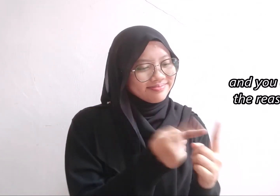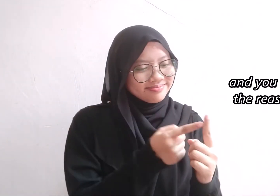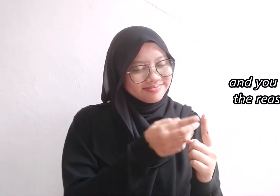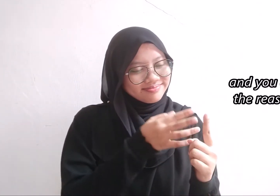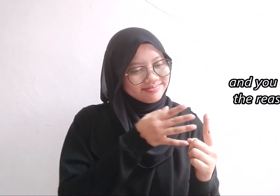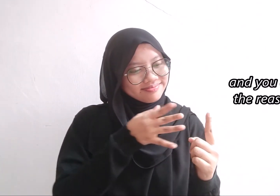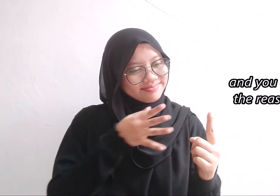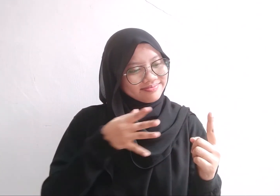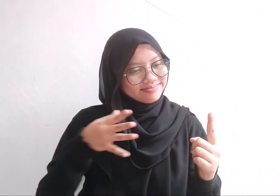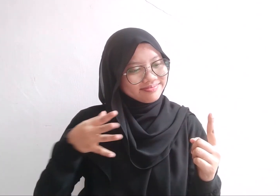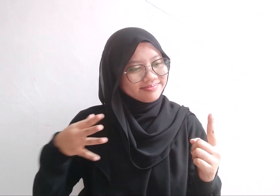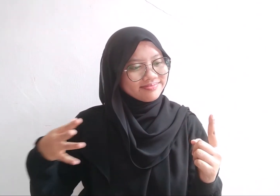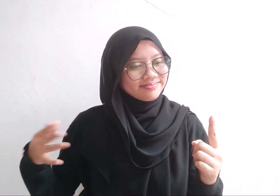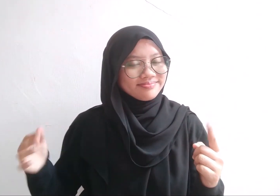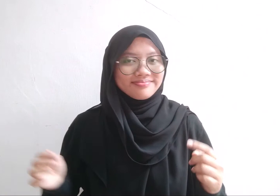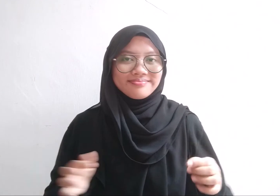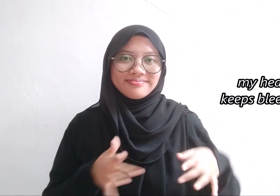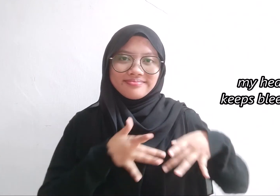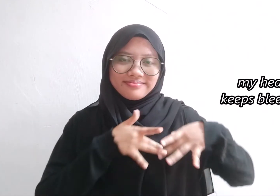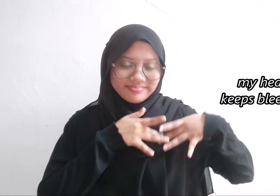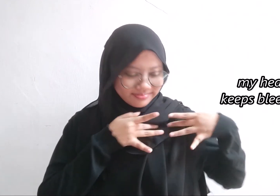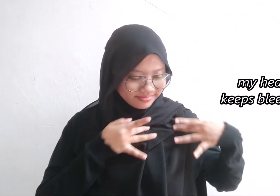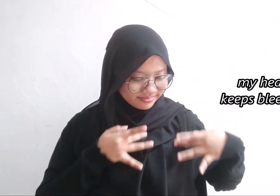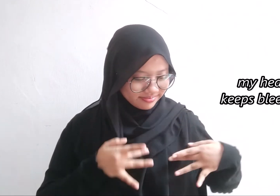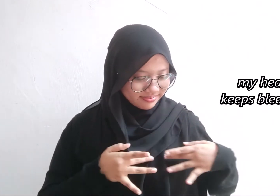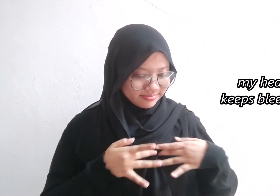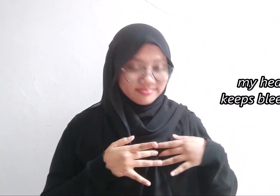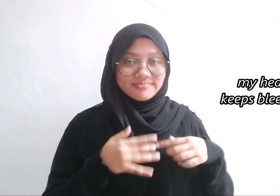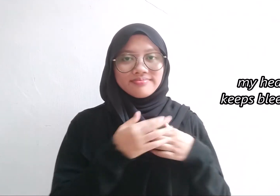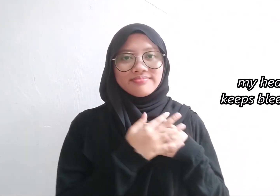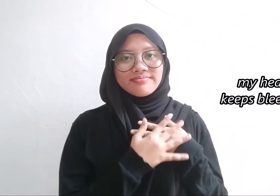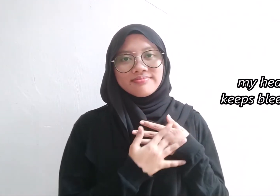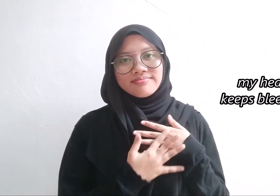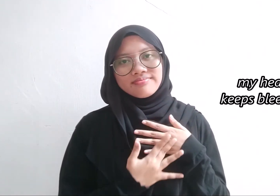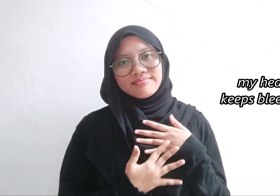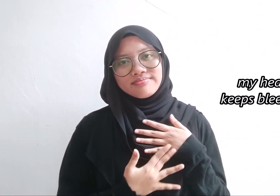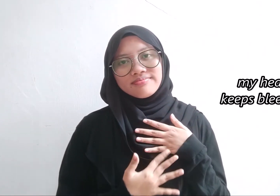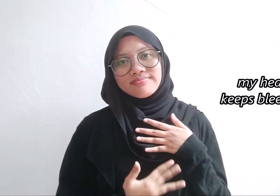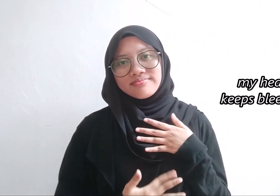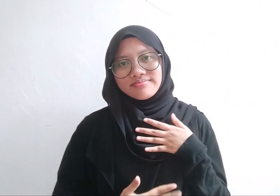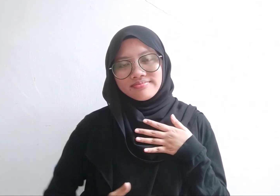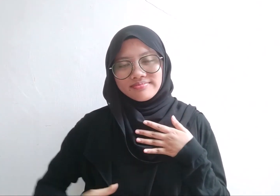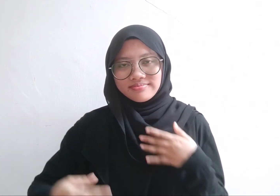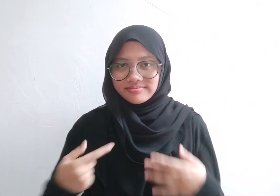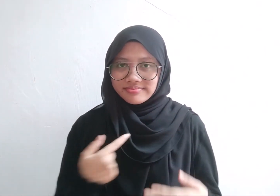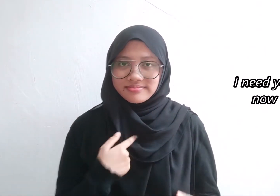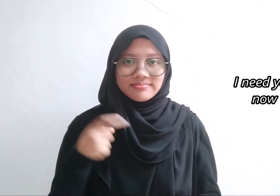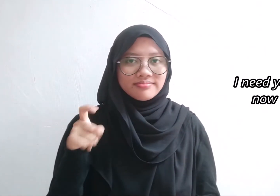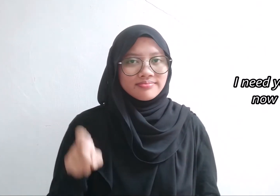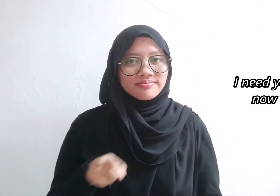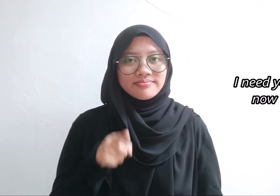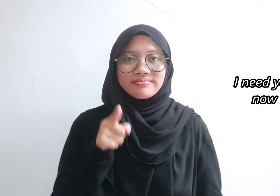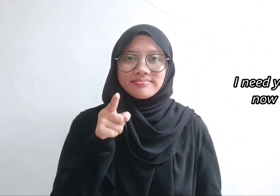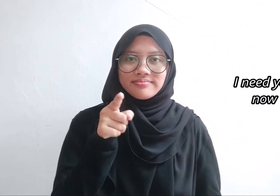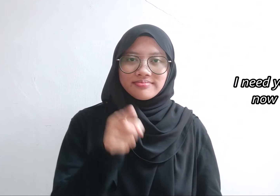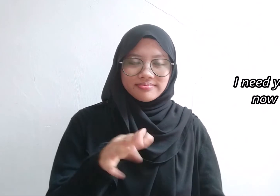My heart keeps bleeding And I need you